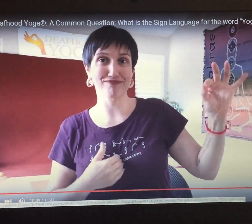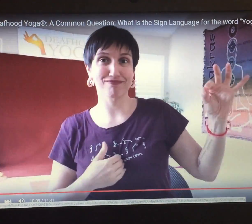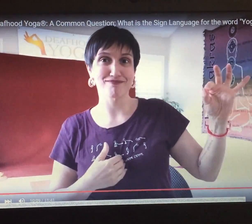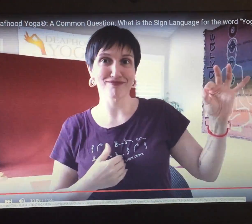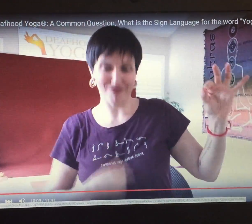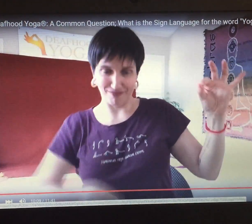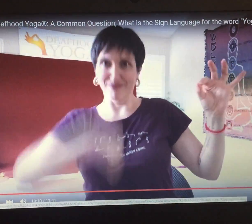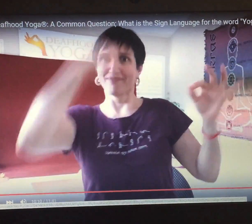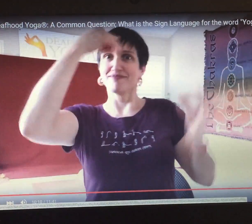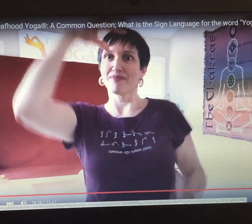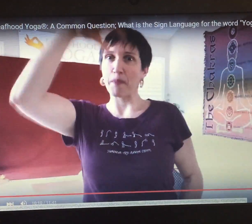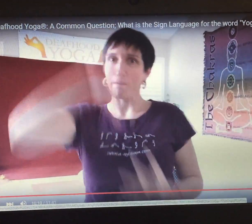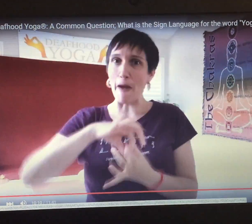soul.